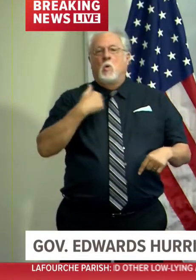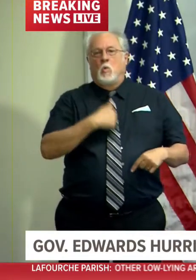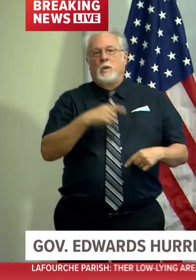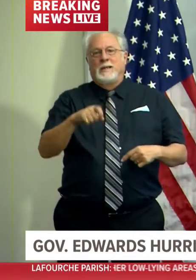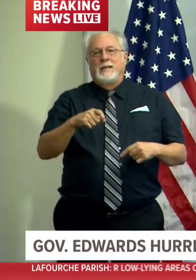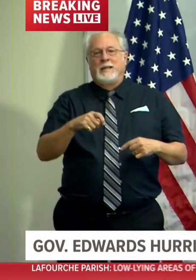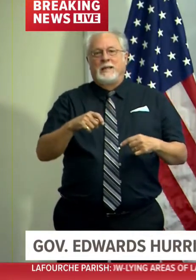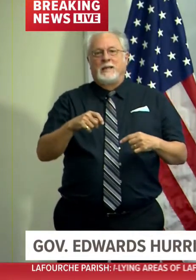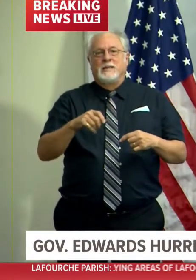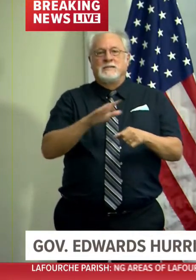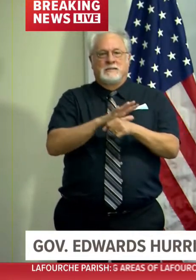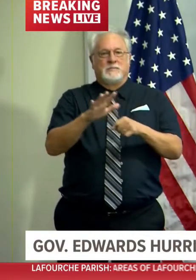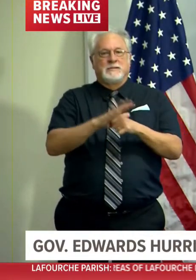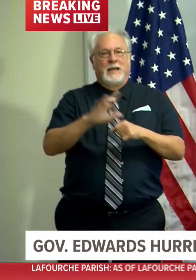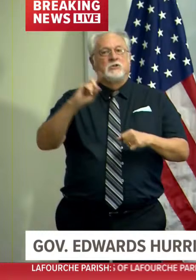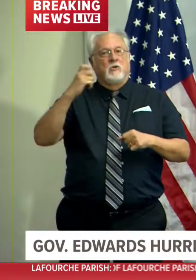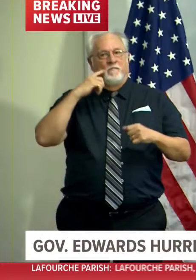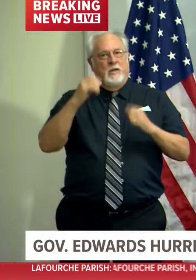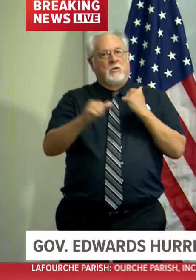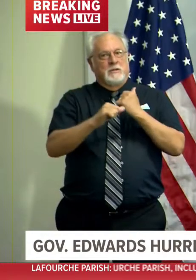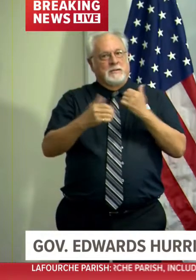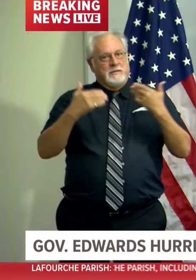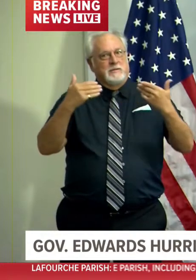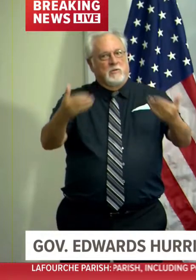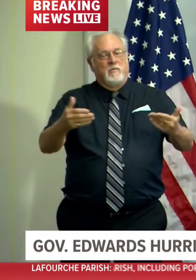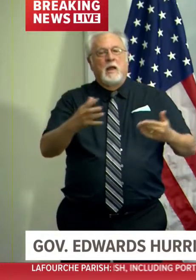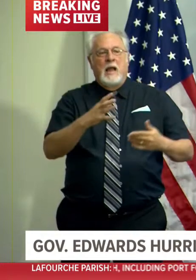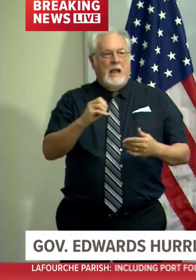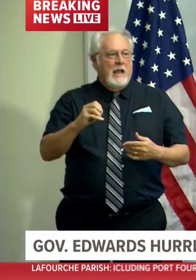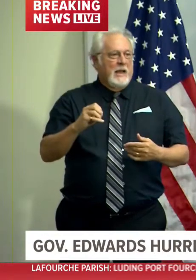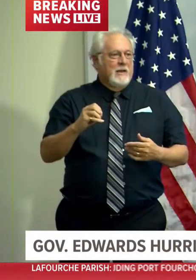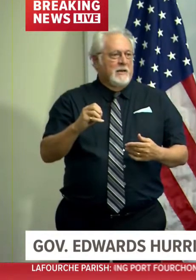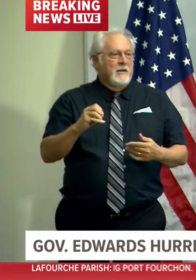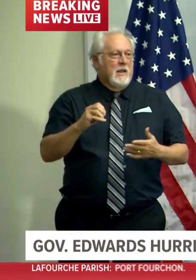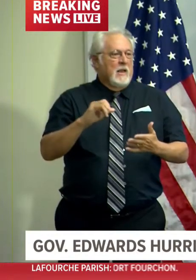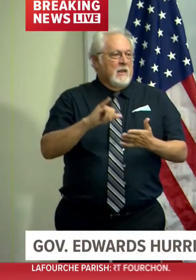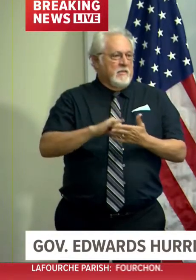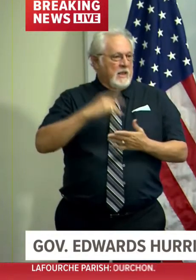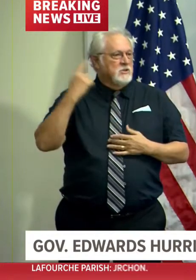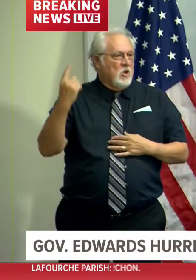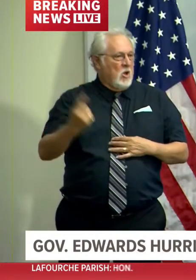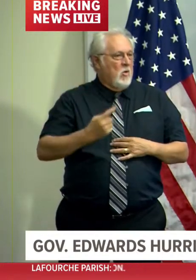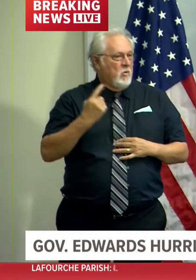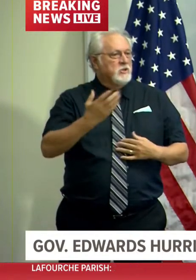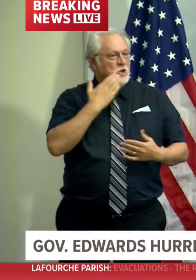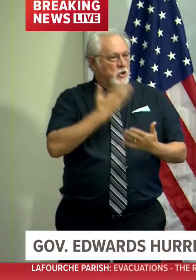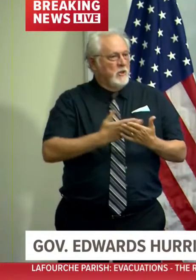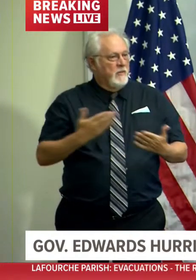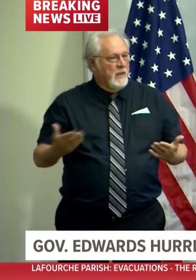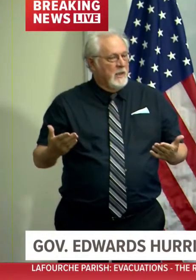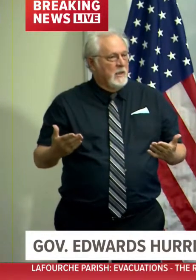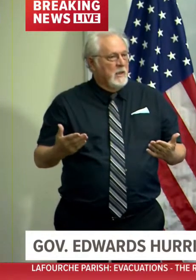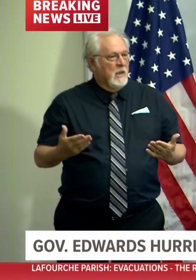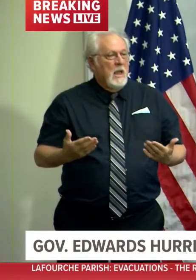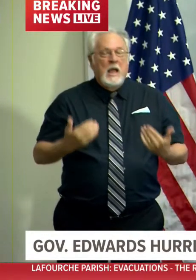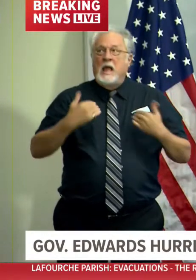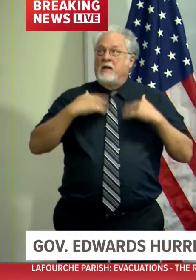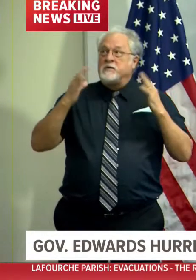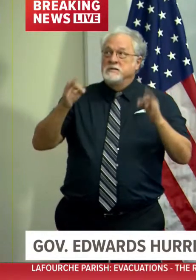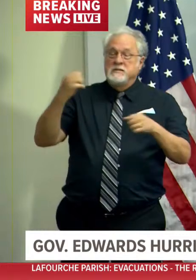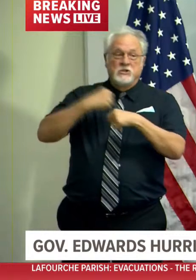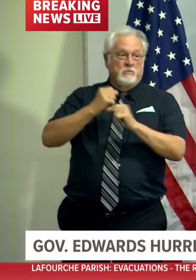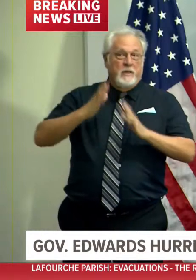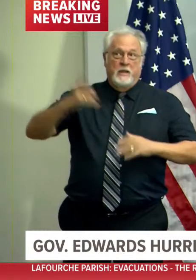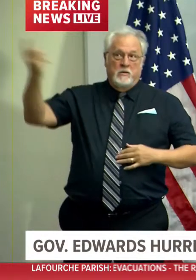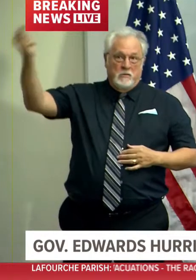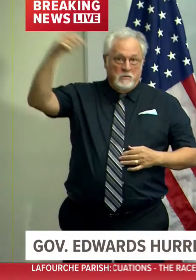need substantial federal assistance going forward, and I think that that's always a good thing to have the decision maker